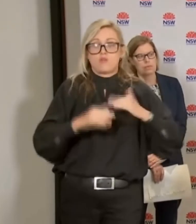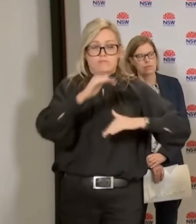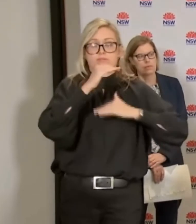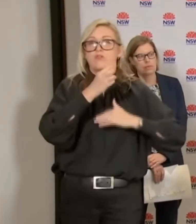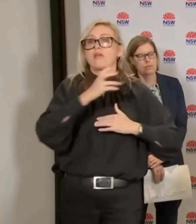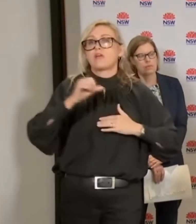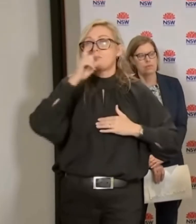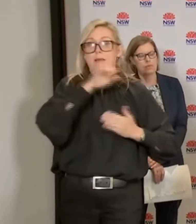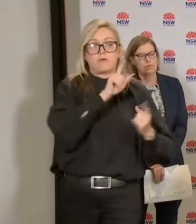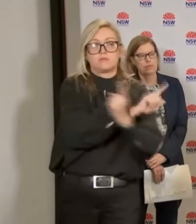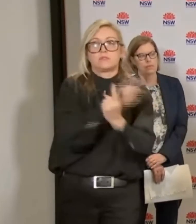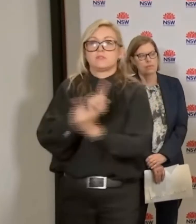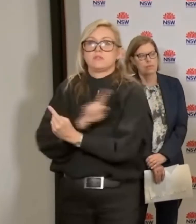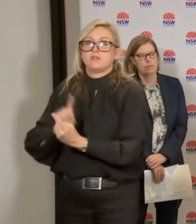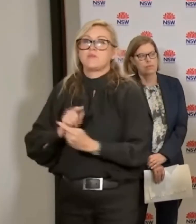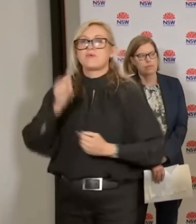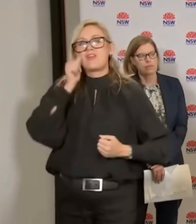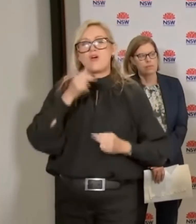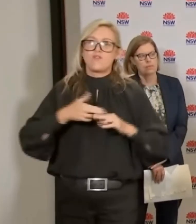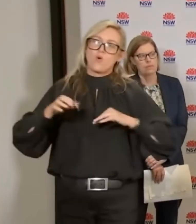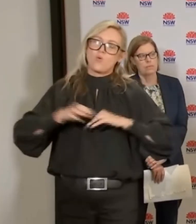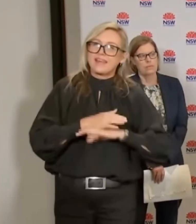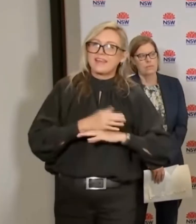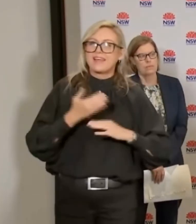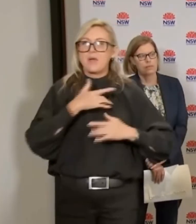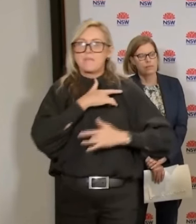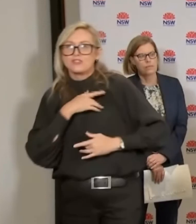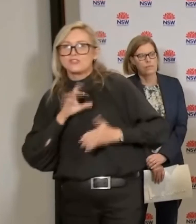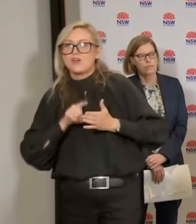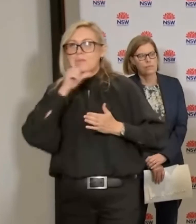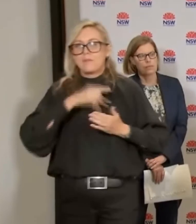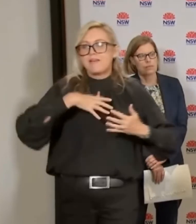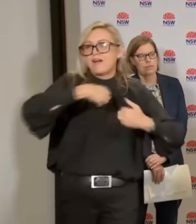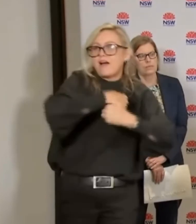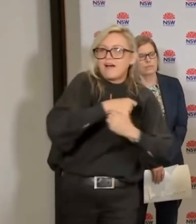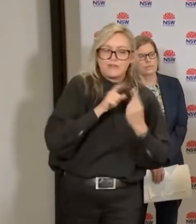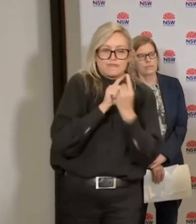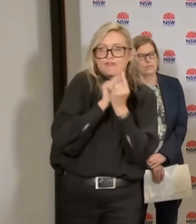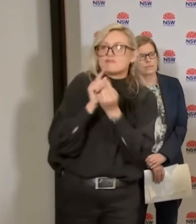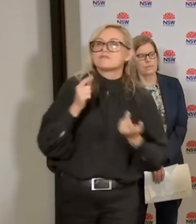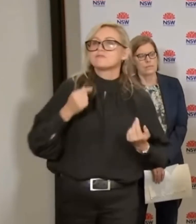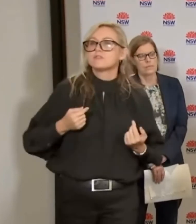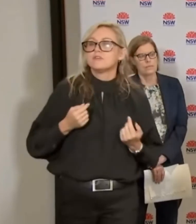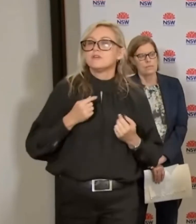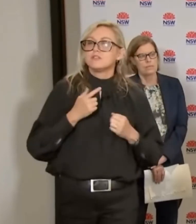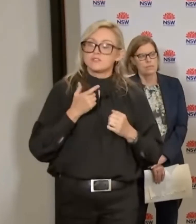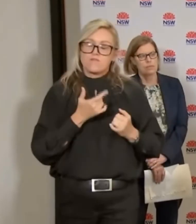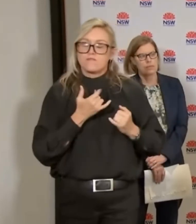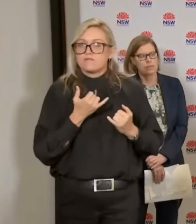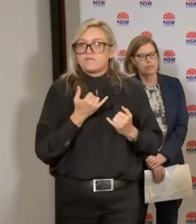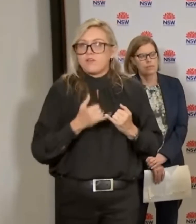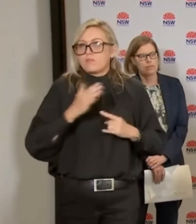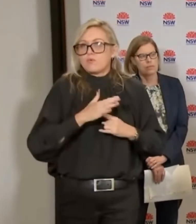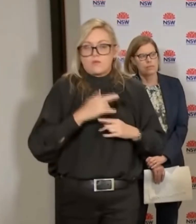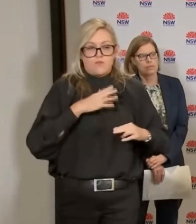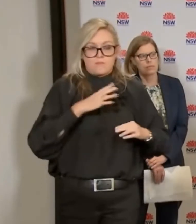other, it's highly emotional and people do interact. So we're making sure that until the end of the next 3 weeks,